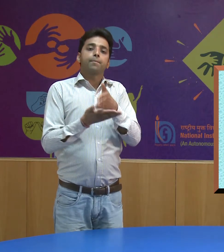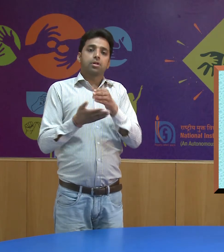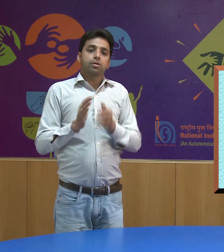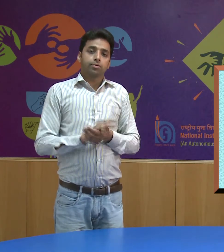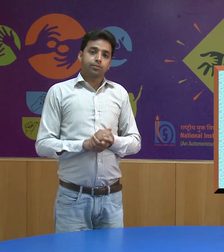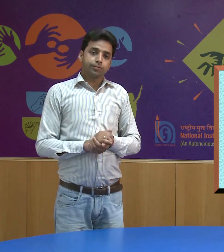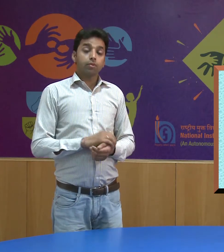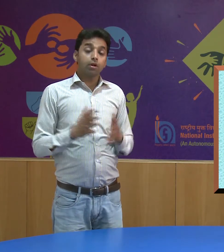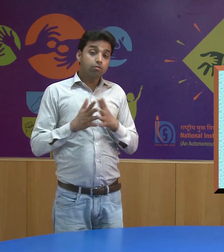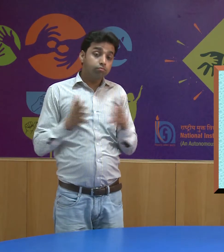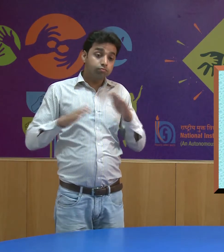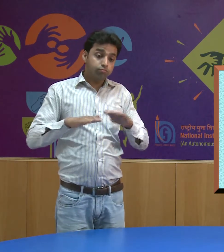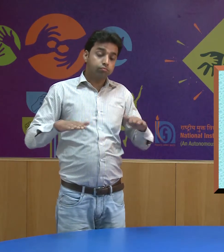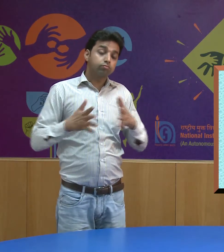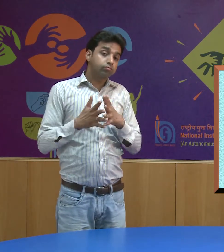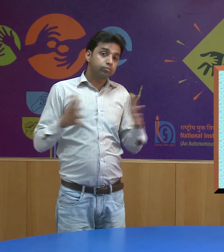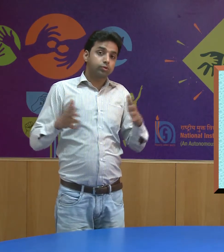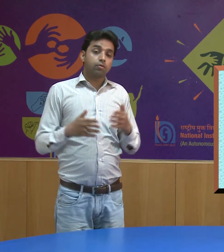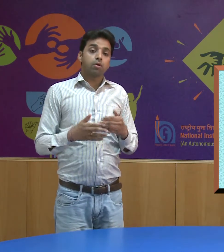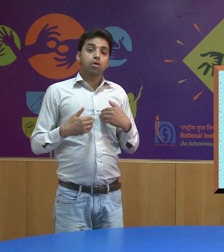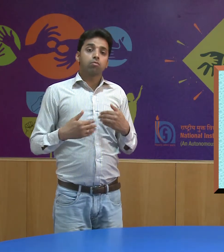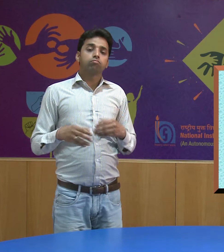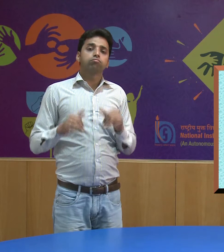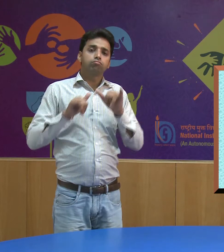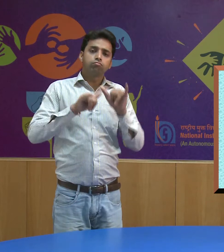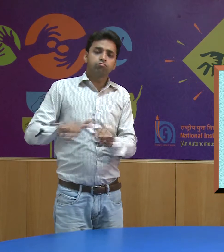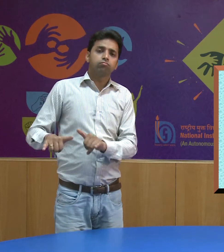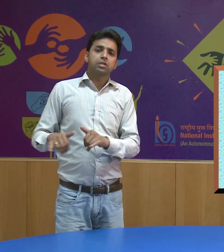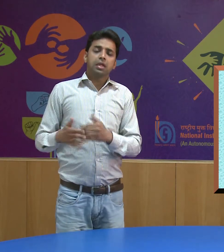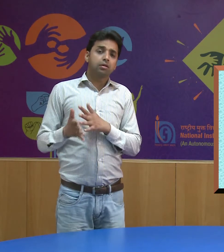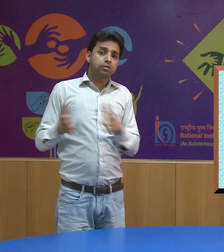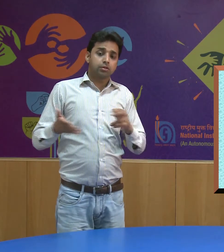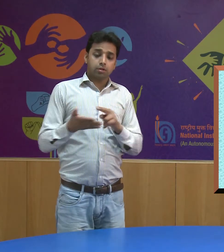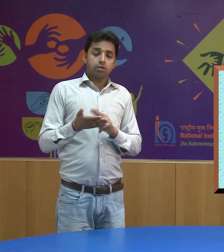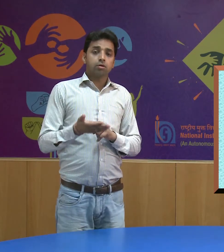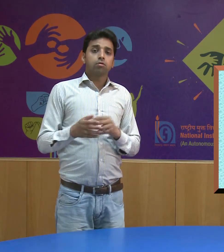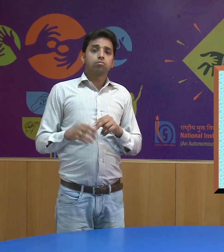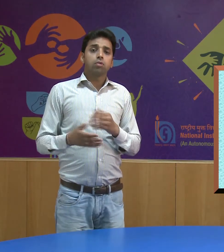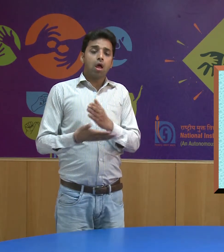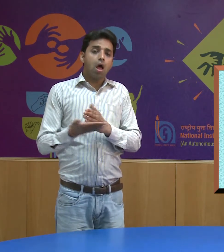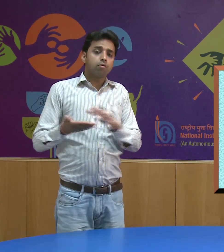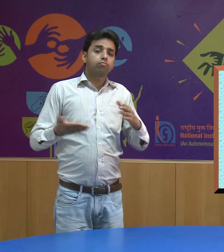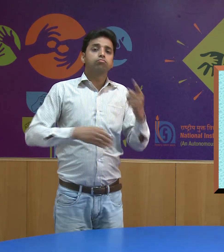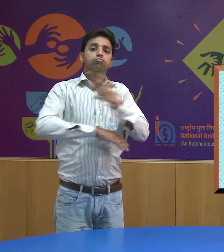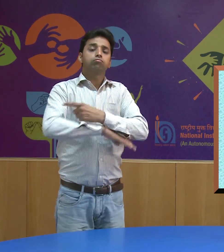There are many students who have to leave their studies halfway because of different reasons.